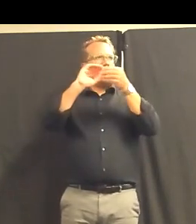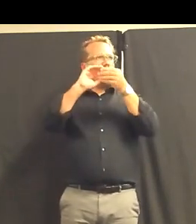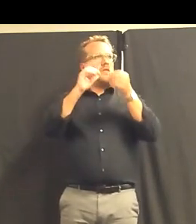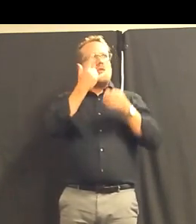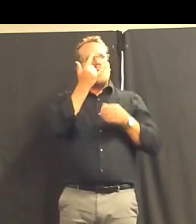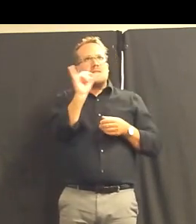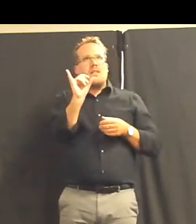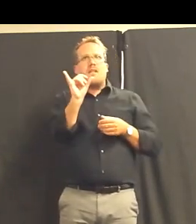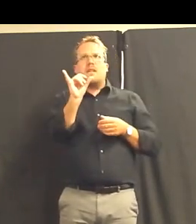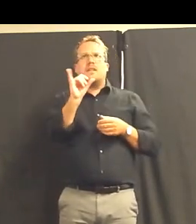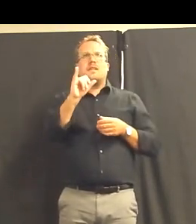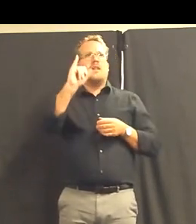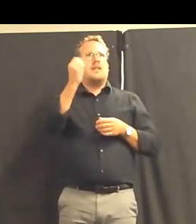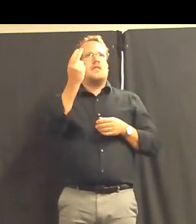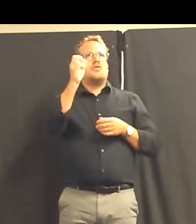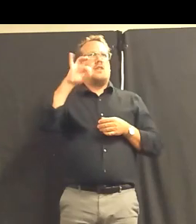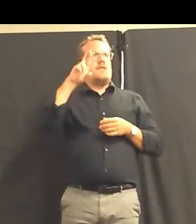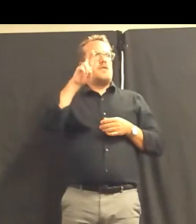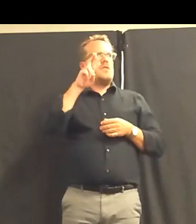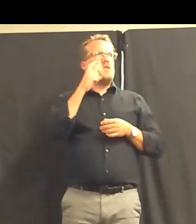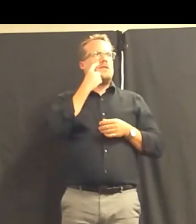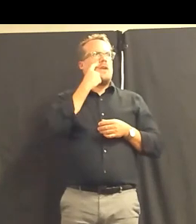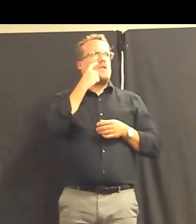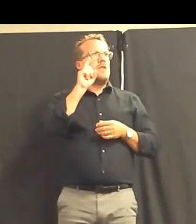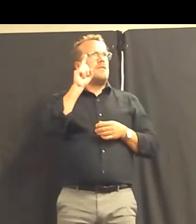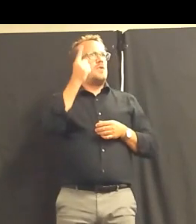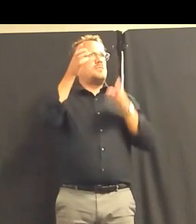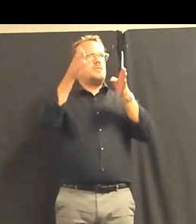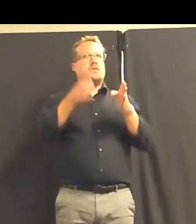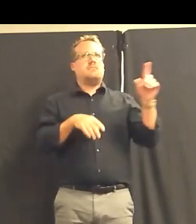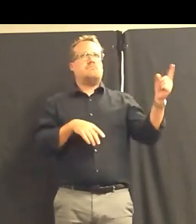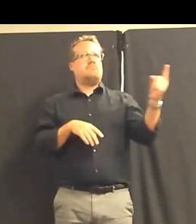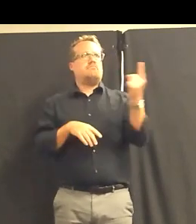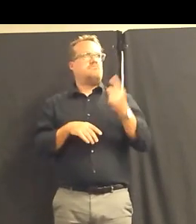looks like Jennifer, you are our first one.